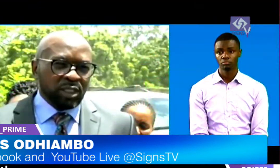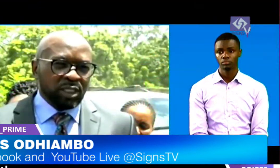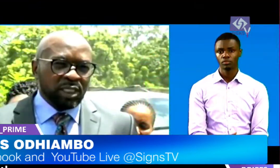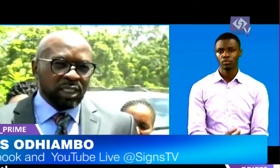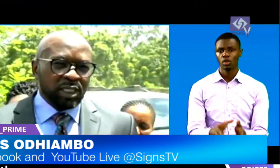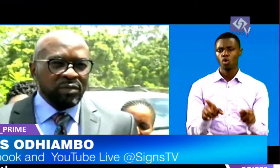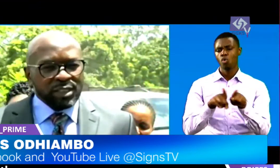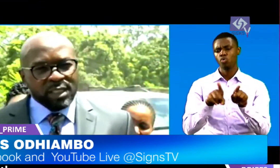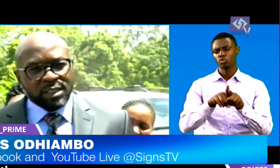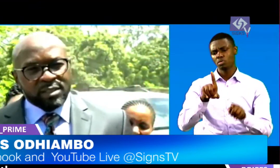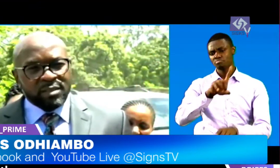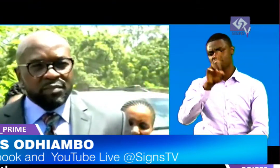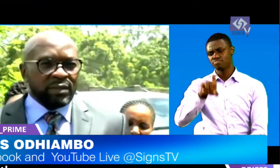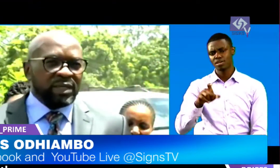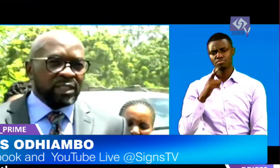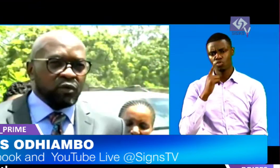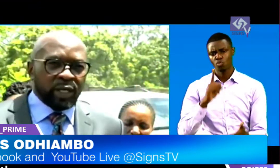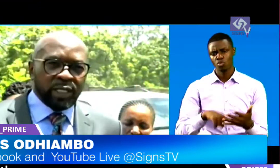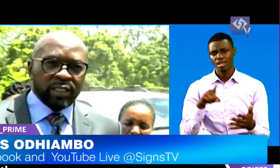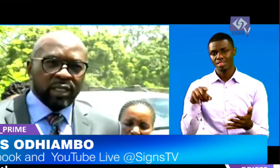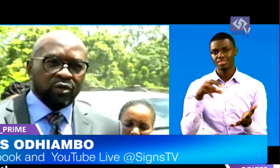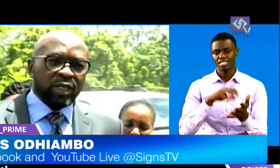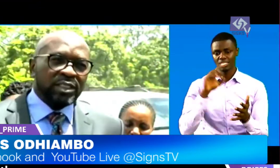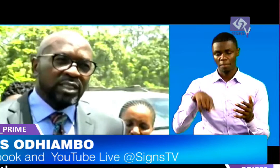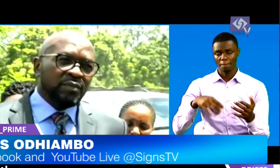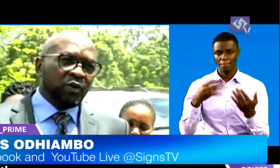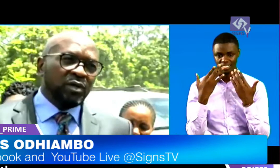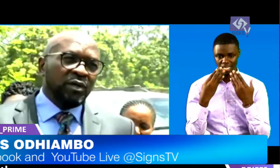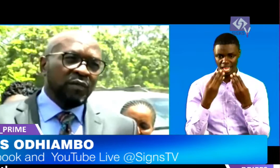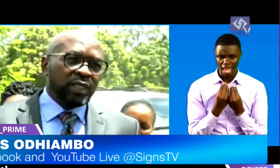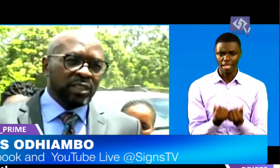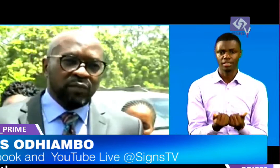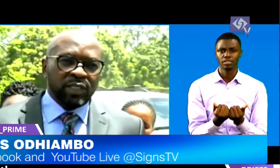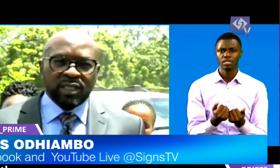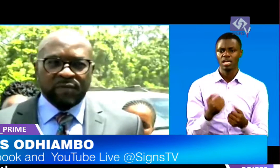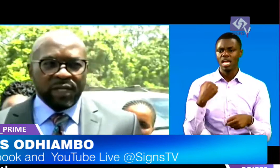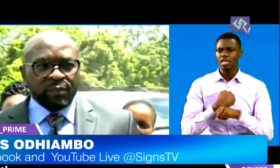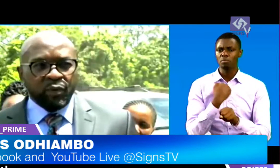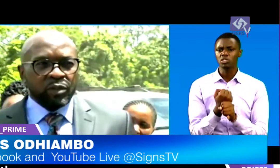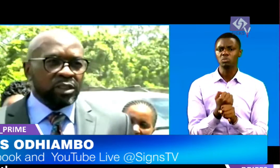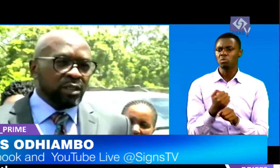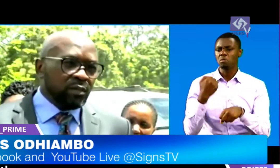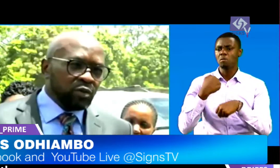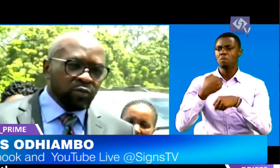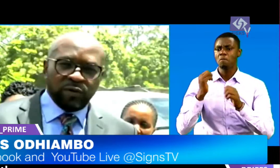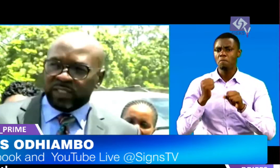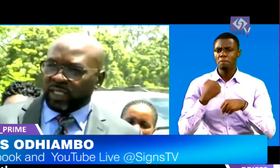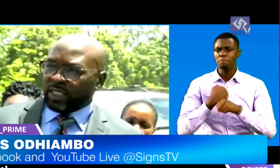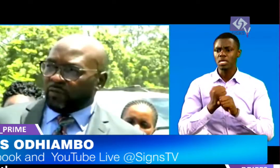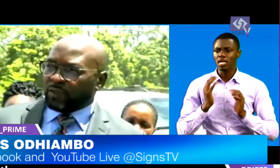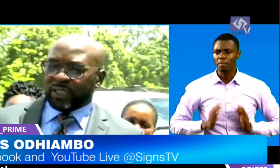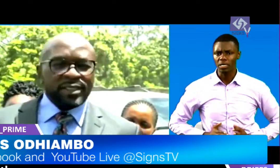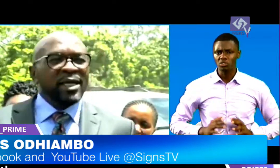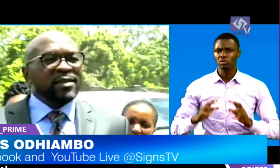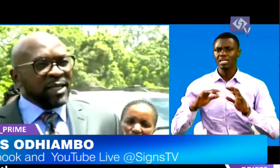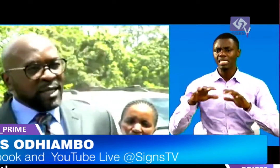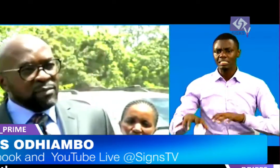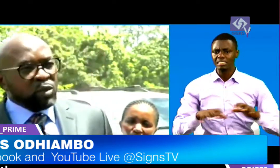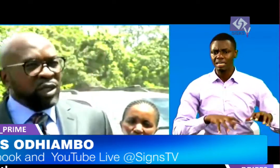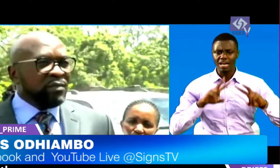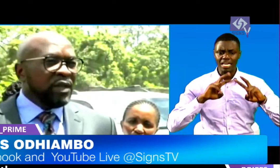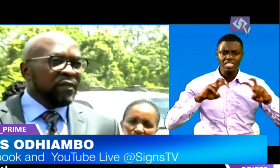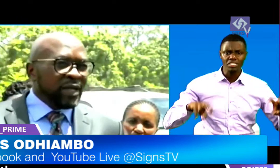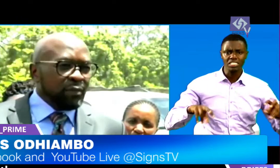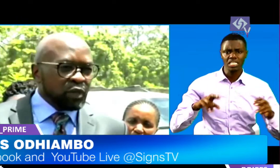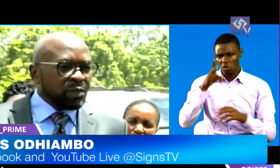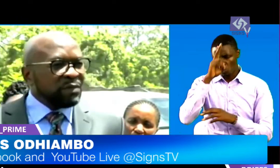And we are also questioning, and we are saying that this matter must come to an end. You can't just keep on making somebody suffer. He reports, he goes to investigating officers, they come